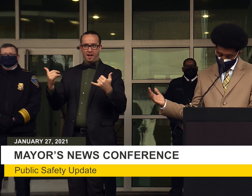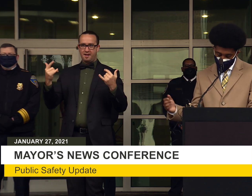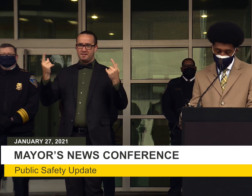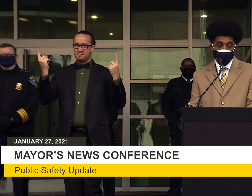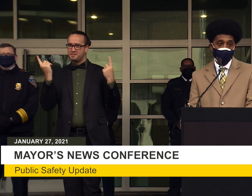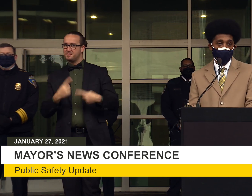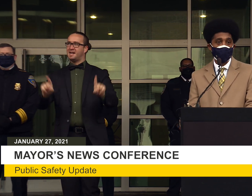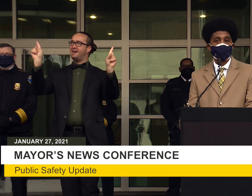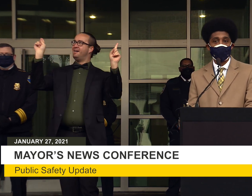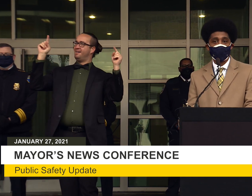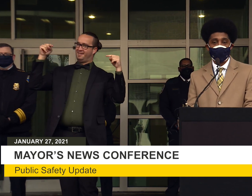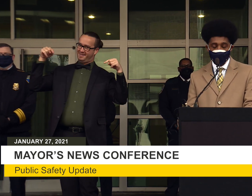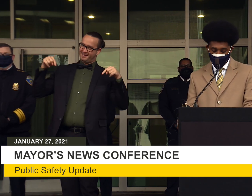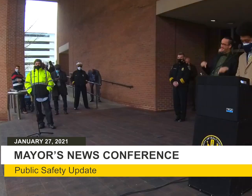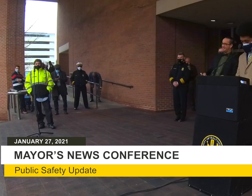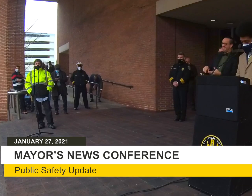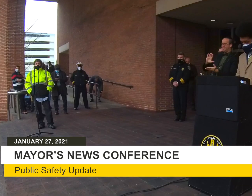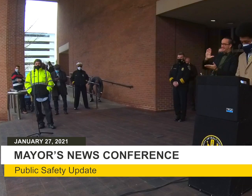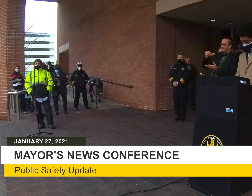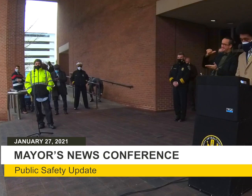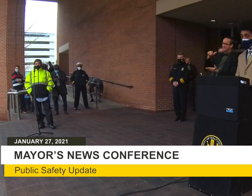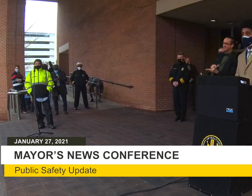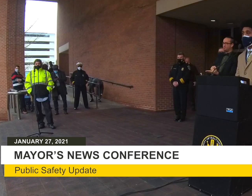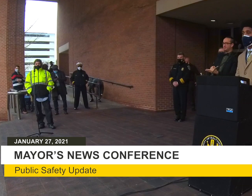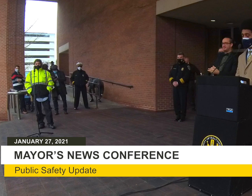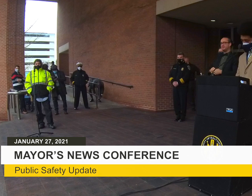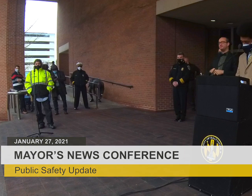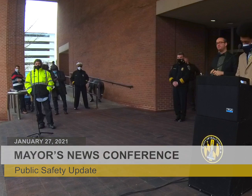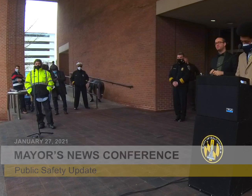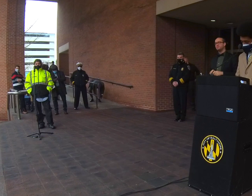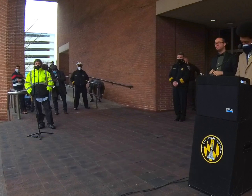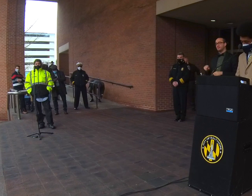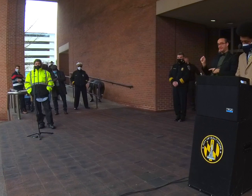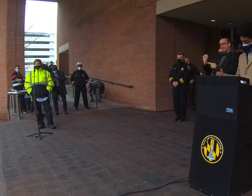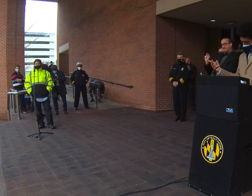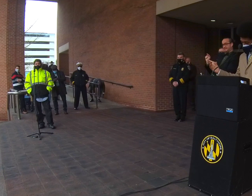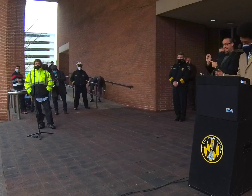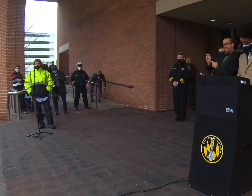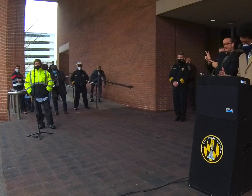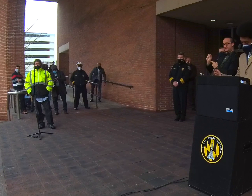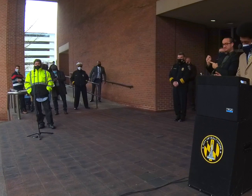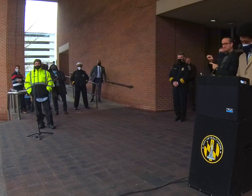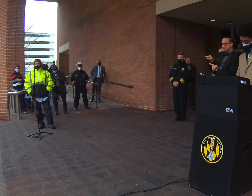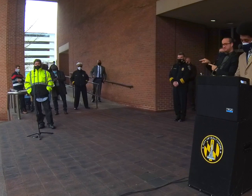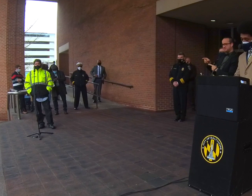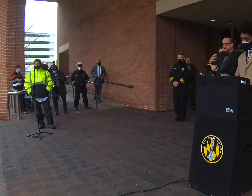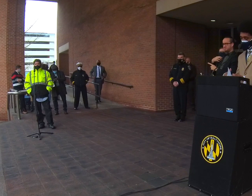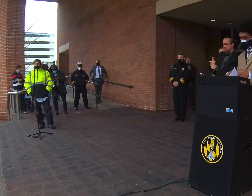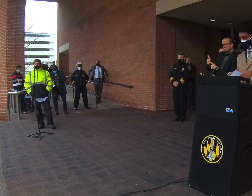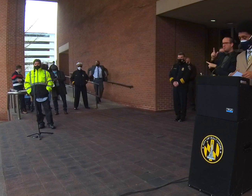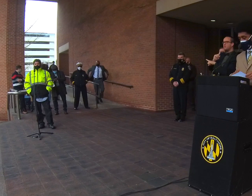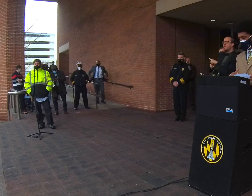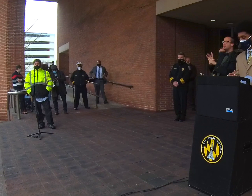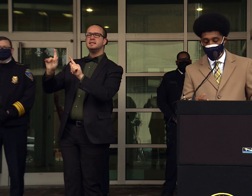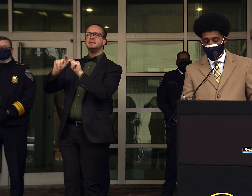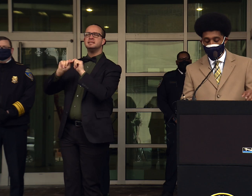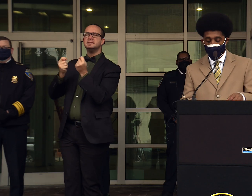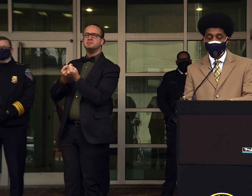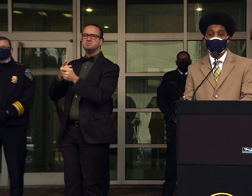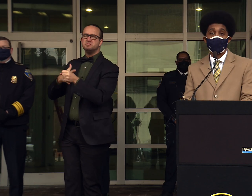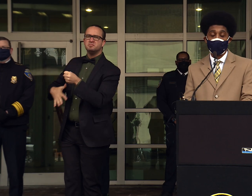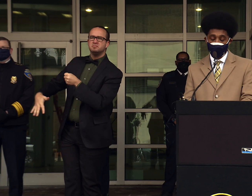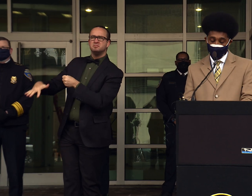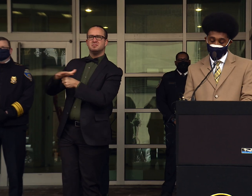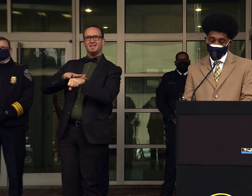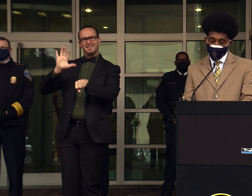Steve Strickland and members of his team have worked tirelessly with Aptico and other partners to make this a reality. I